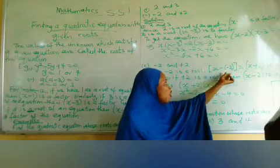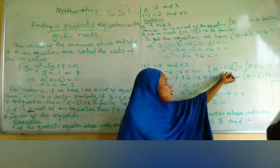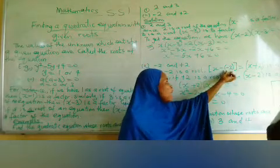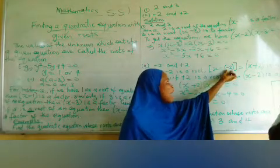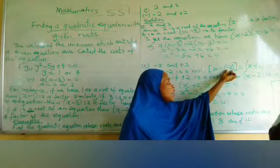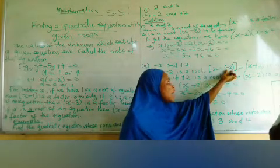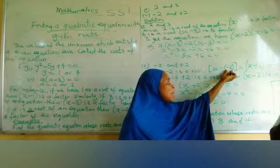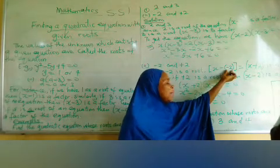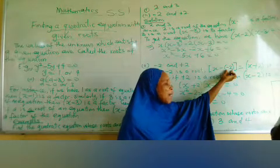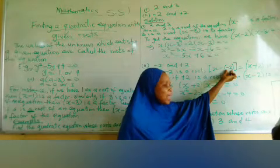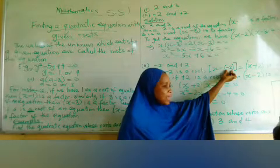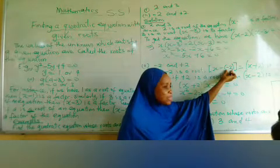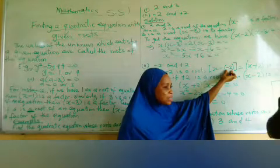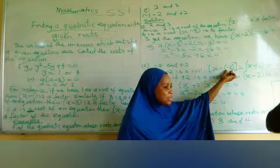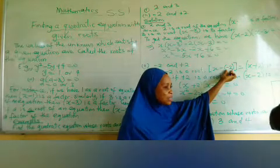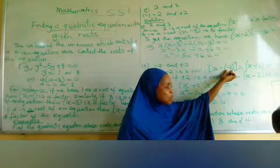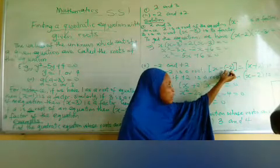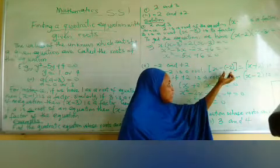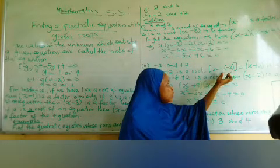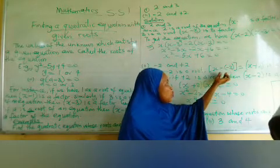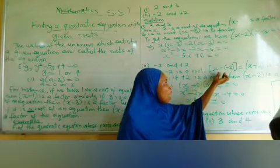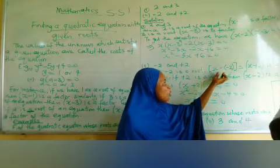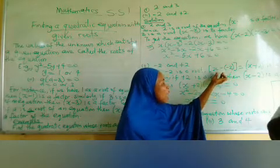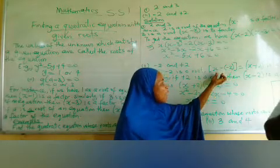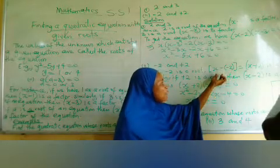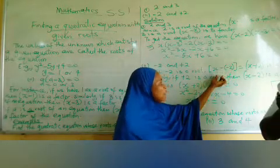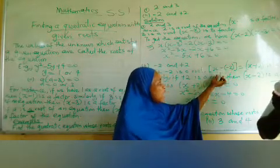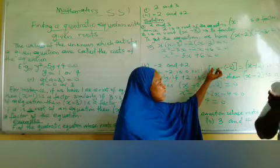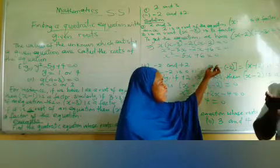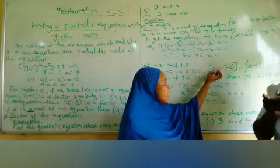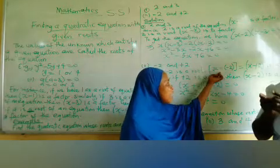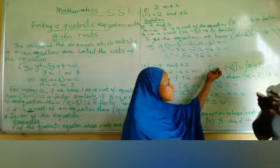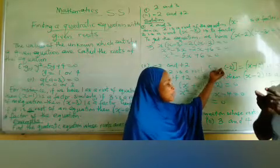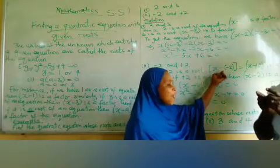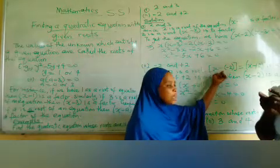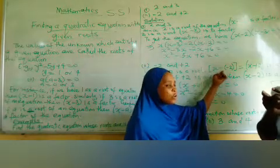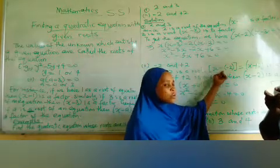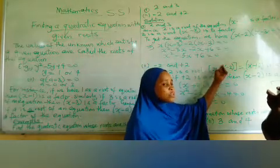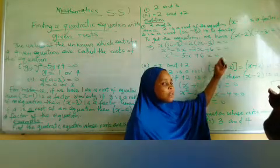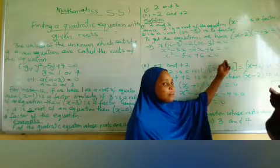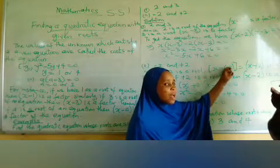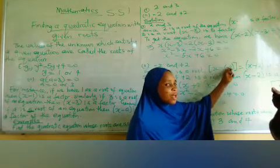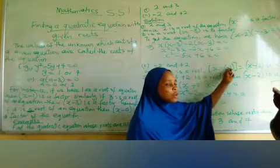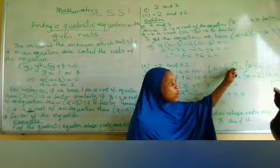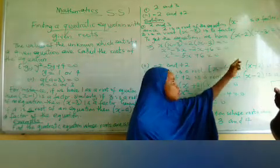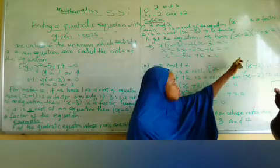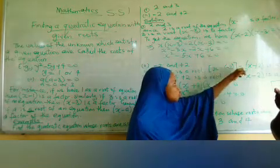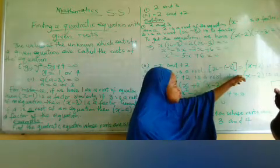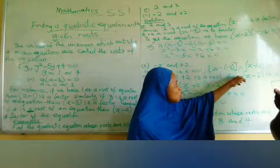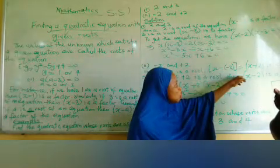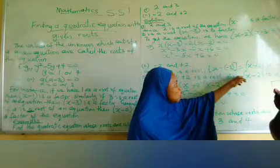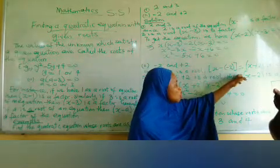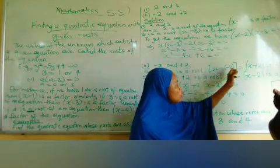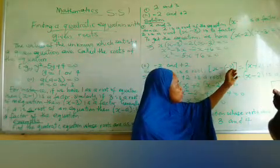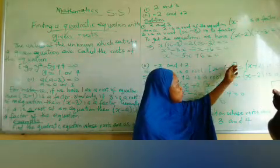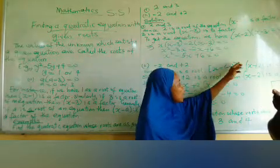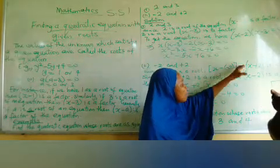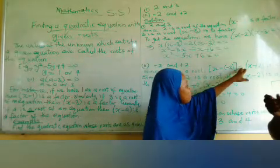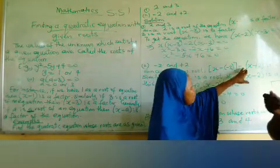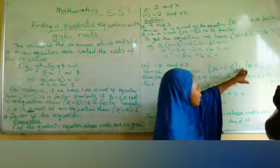be another bracket. So that is why we have it as x minus minus 2, which will now